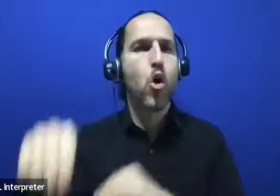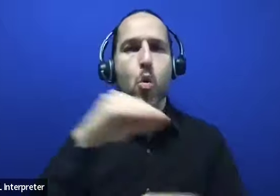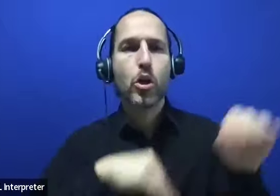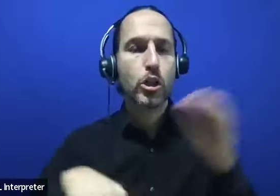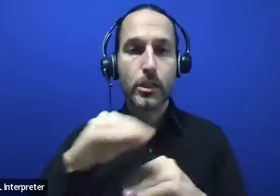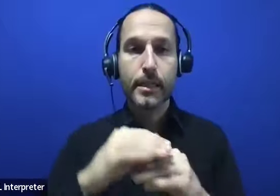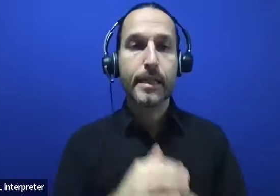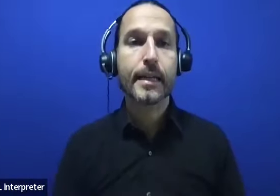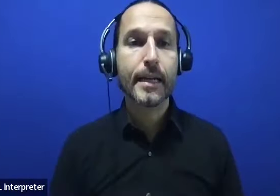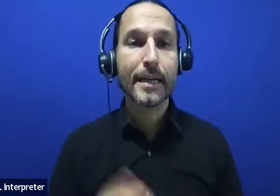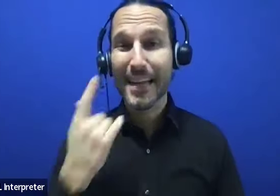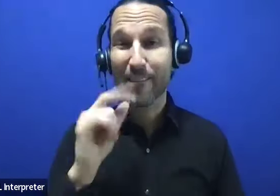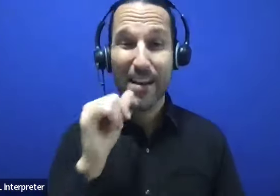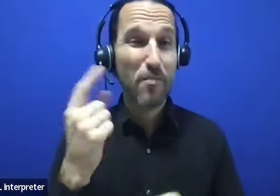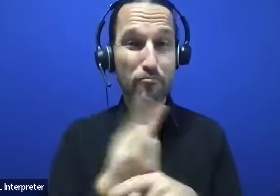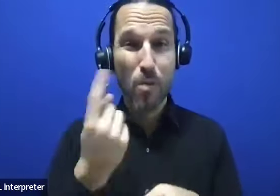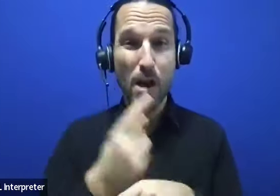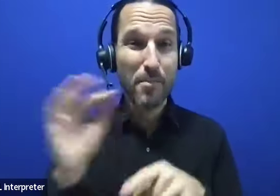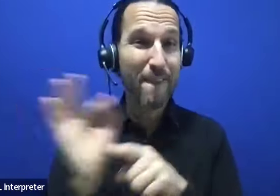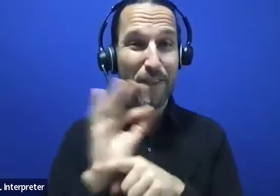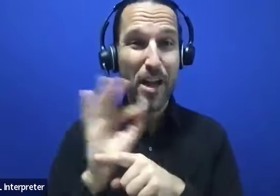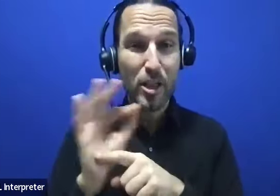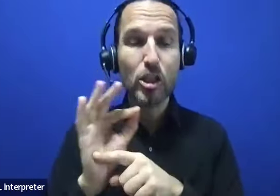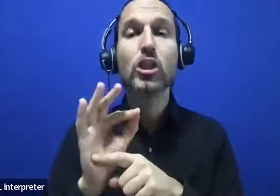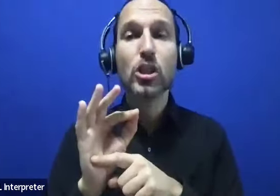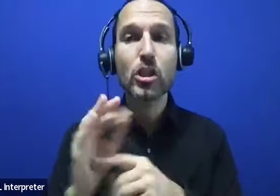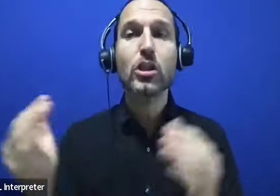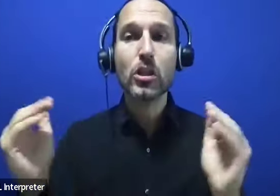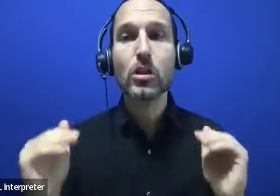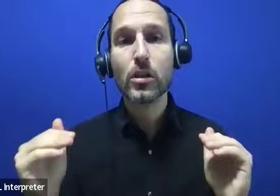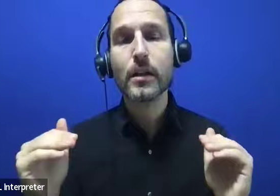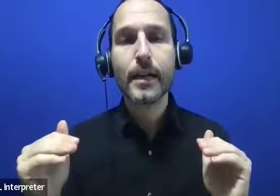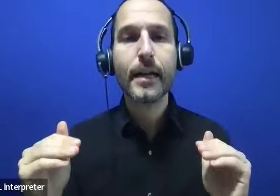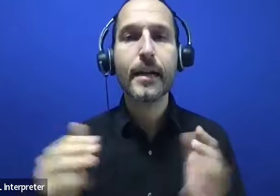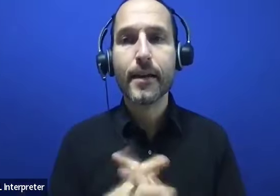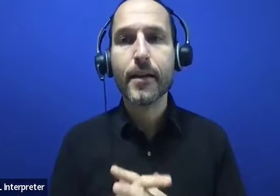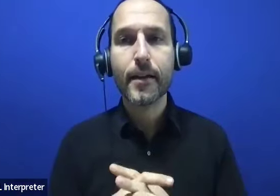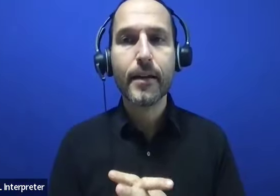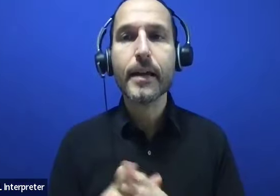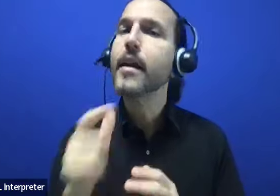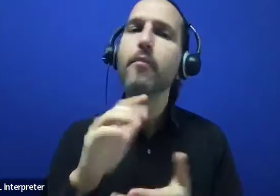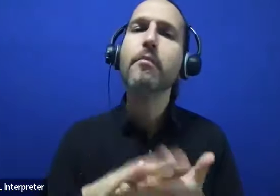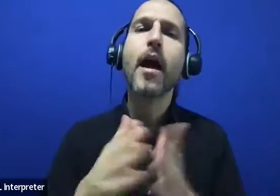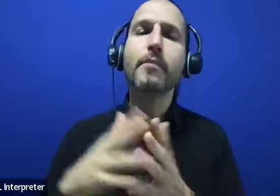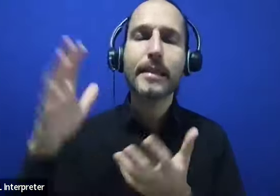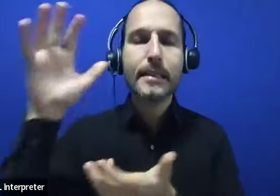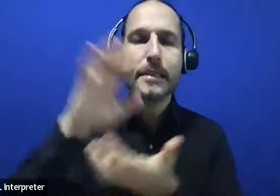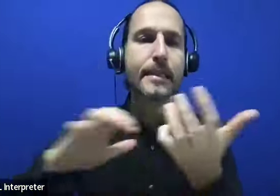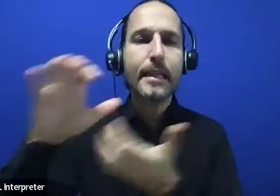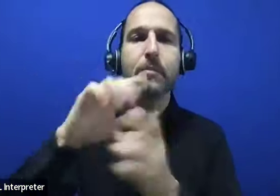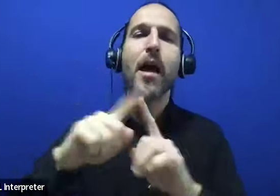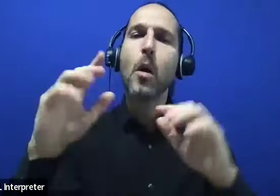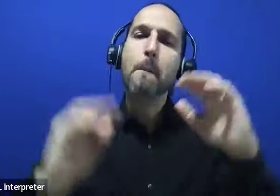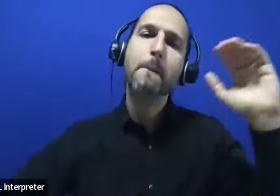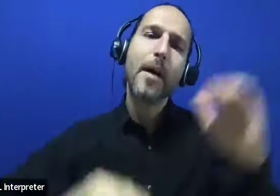And when these are not functioning properly, you won't get dizzy, but your balance